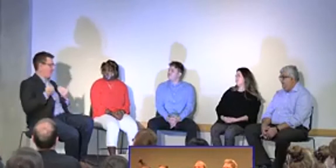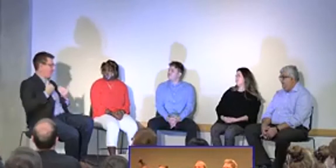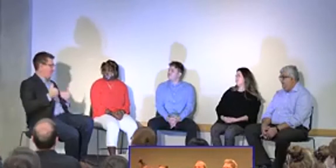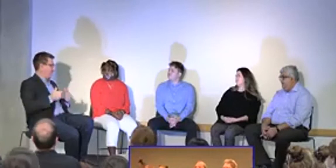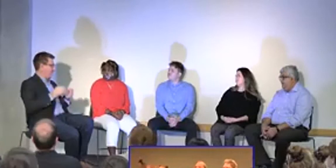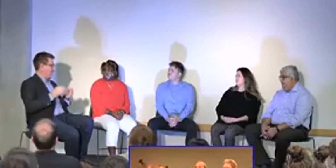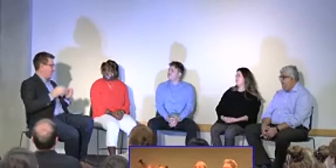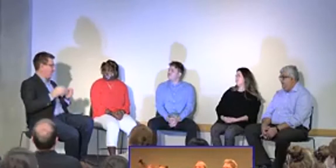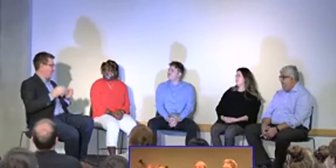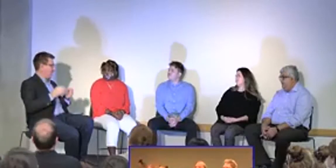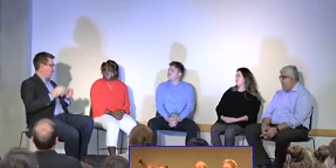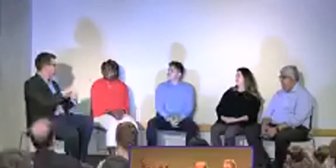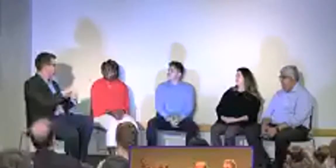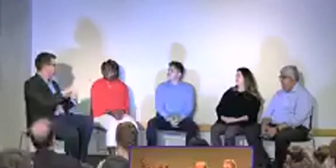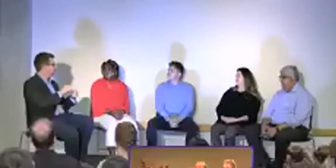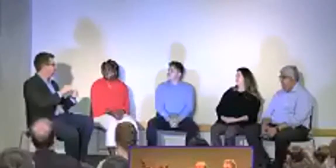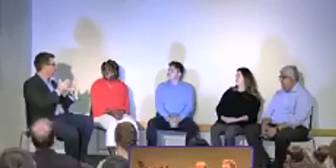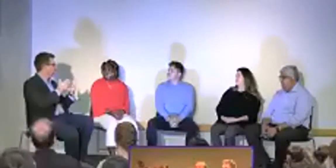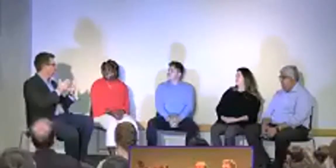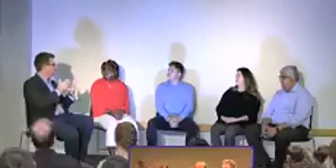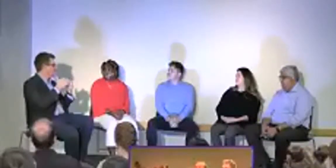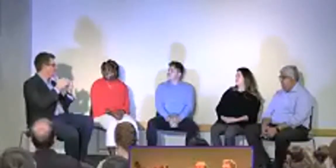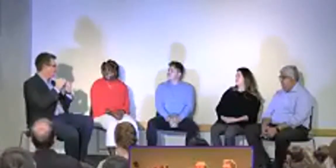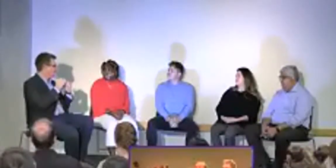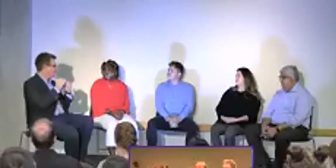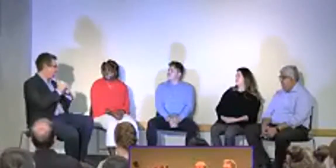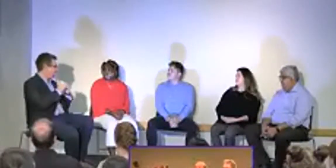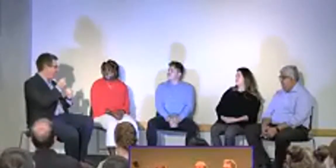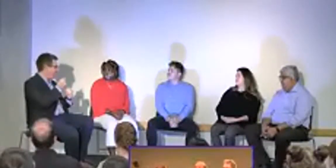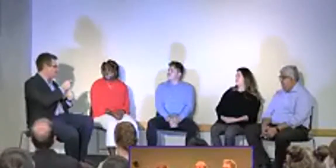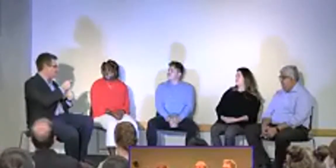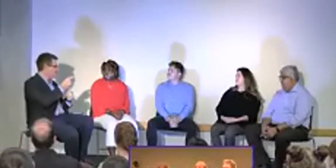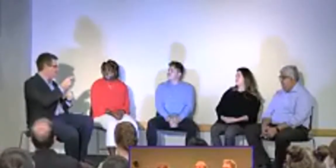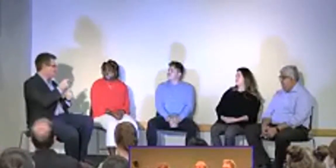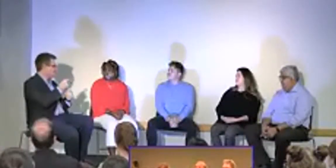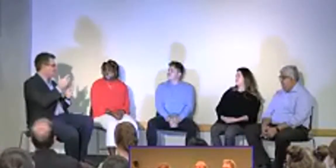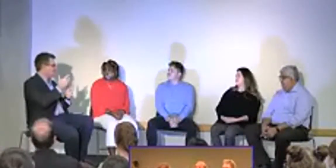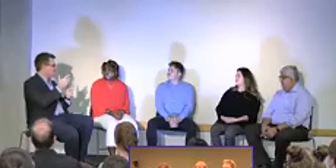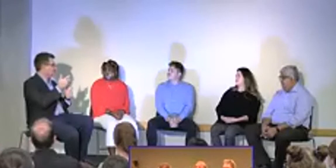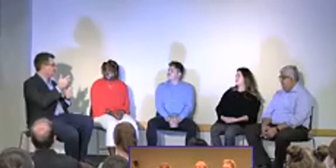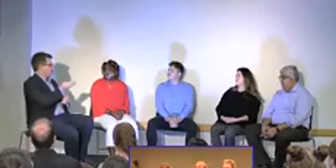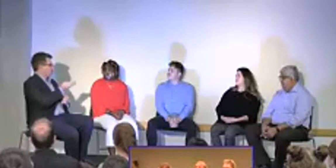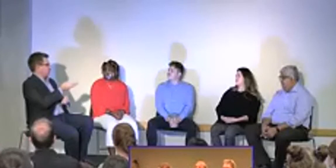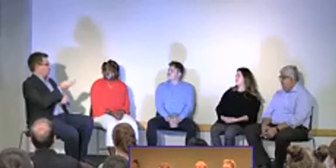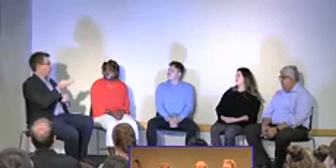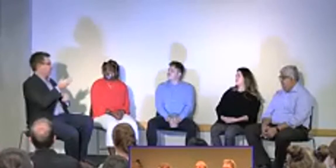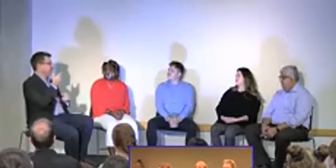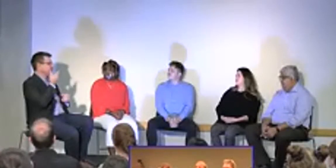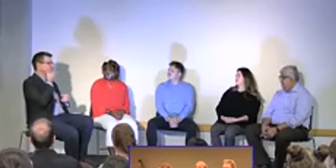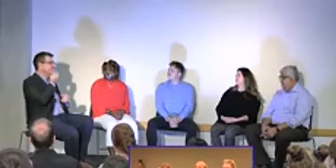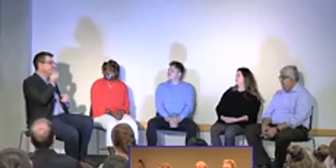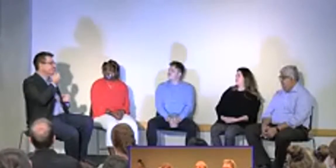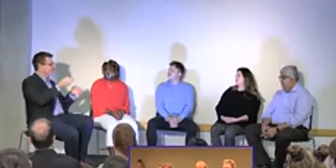Several of you have commented that sign language is just, it's part of your DNA. It's who you are. As a follow-up question here.